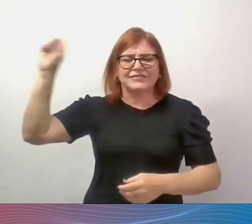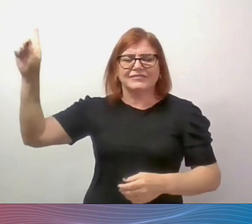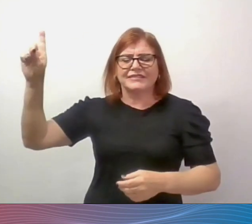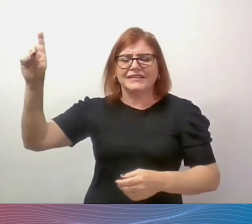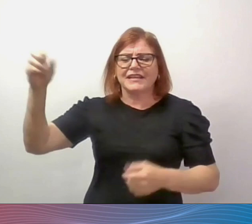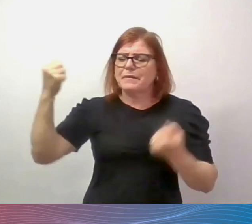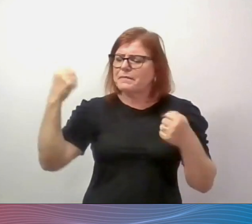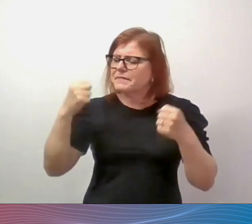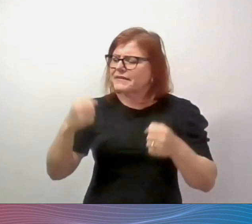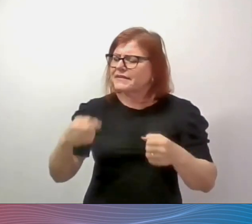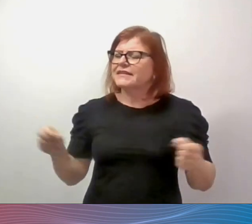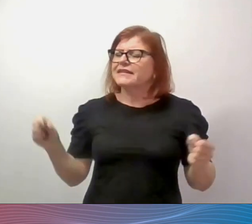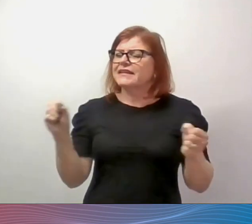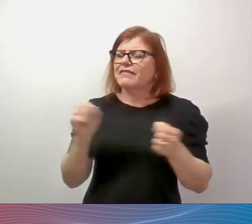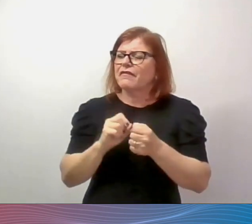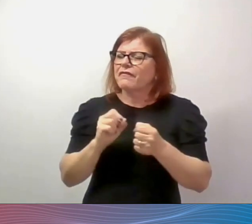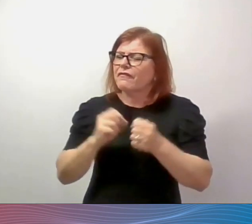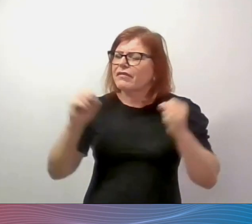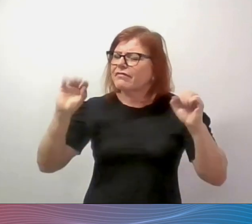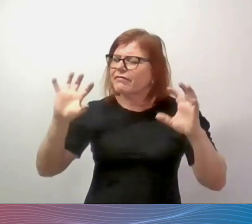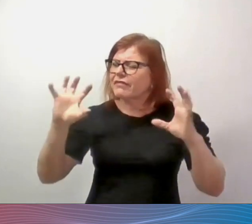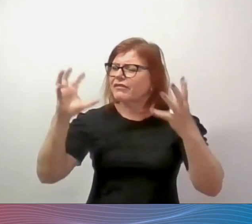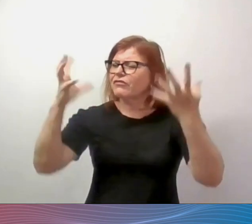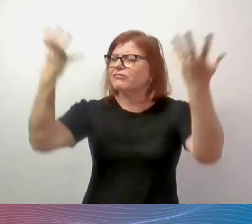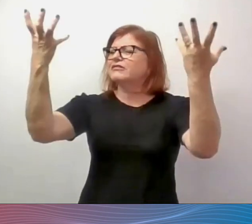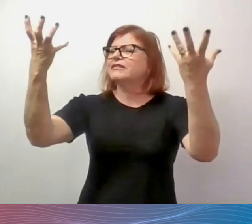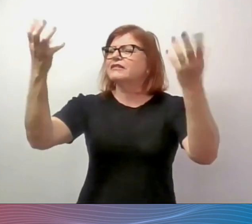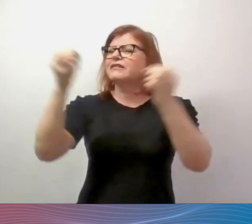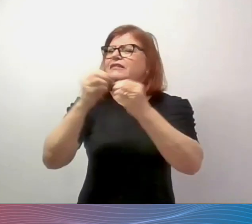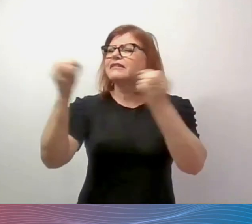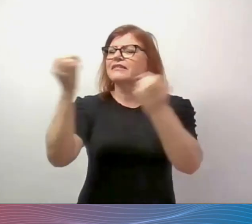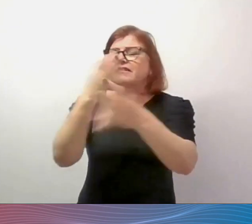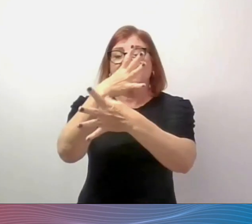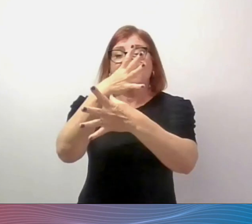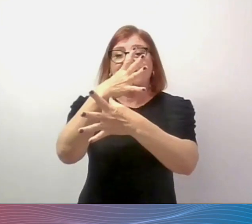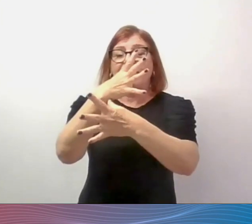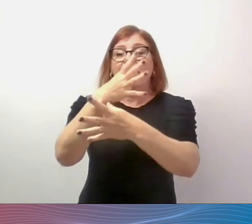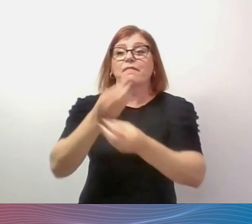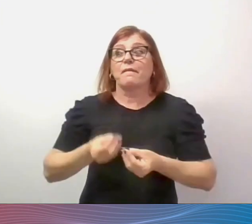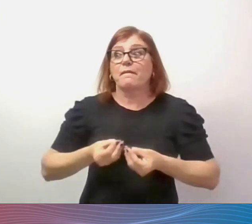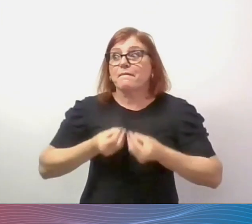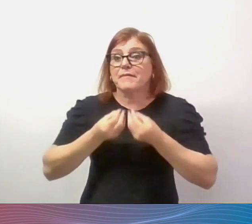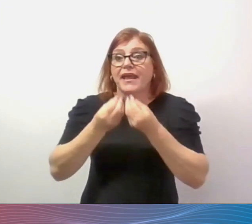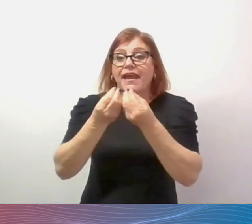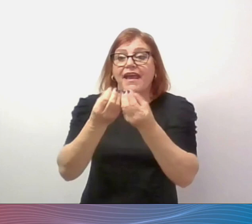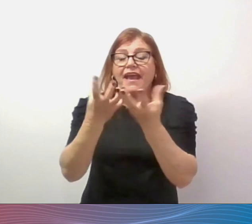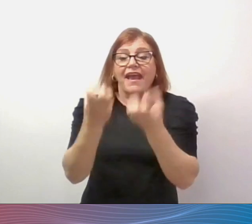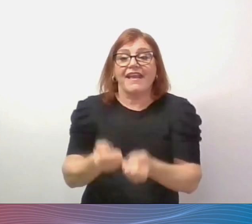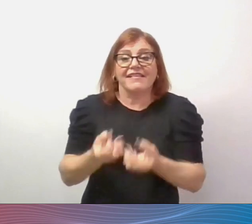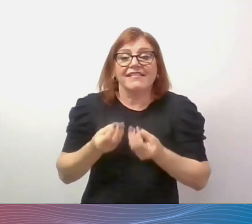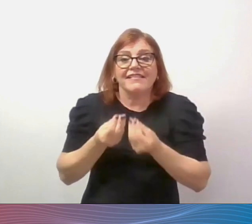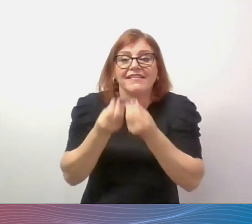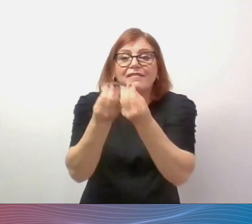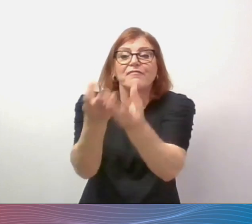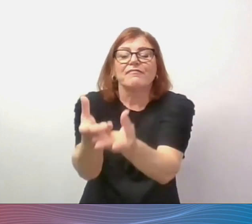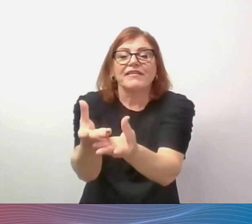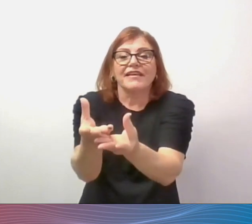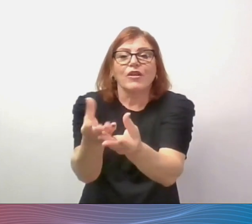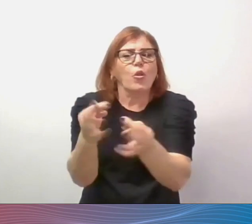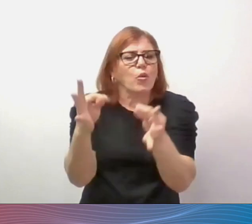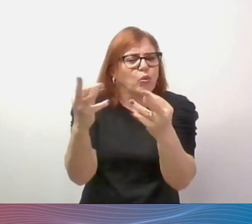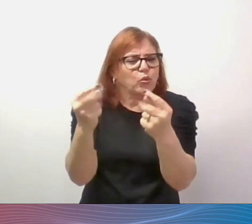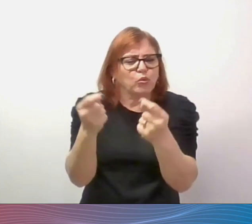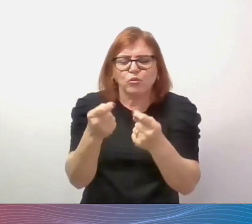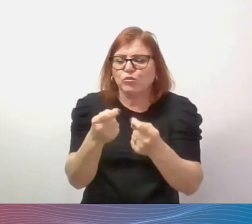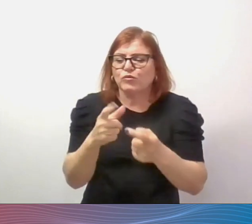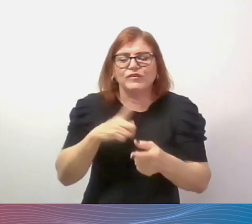he needed to create something. Pudesse receber a sua which doação. Could receive his giving. Vocês estão me entendendo? Do you understand